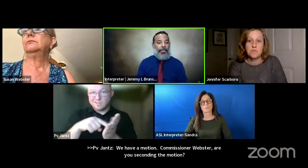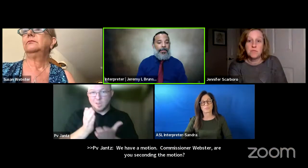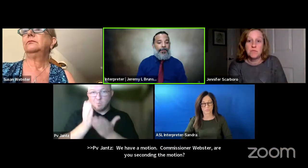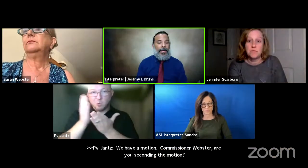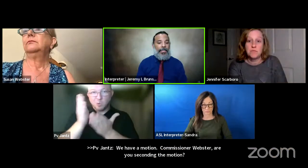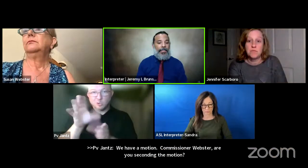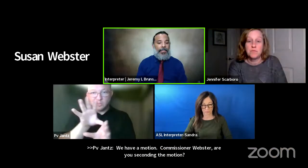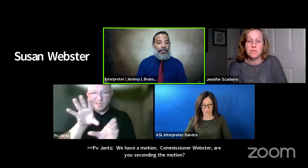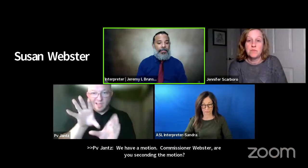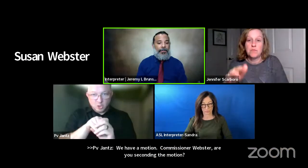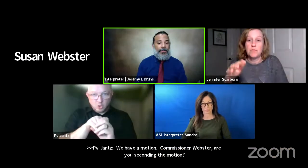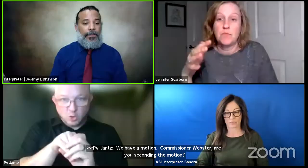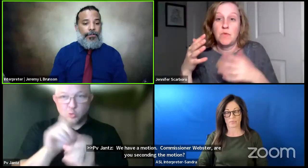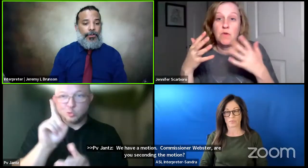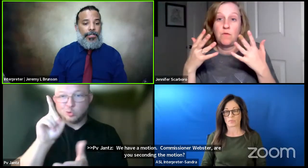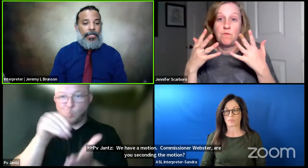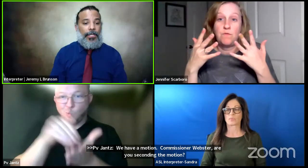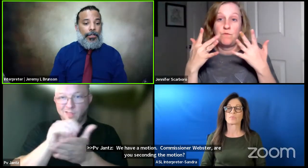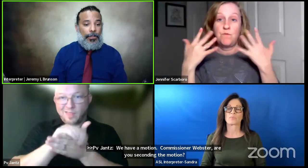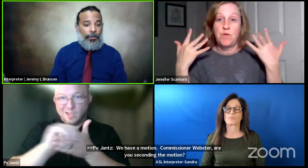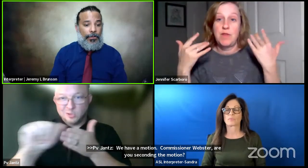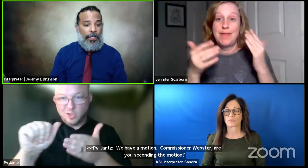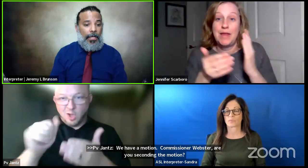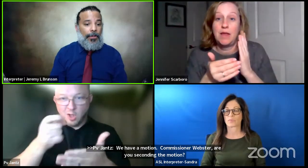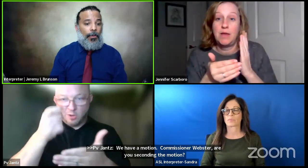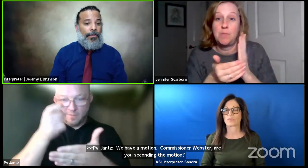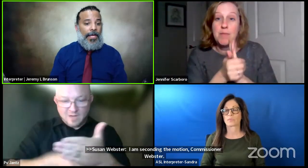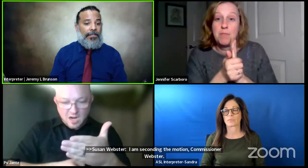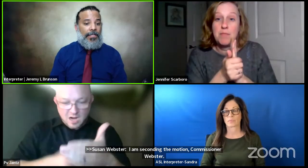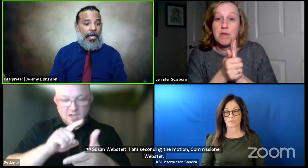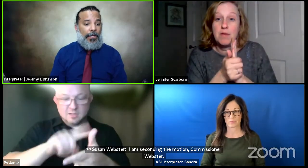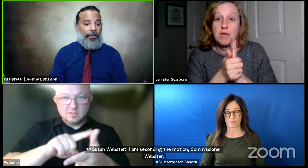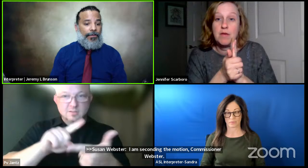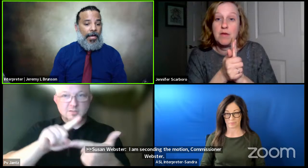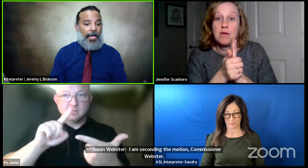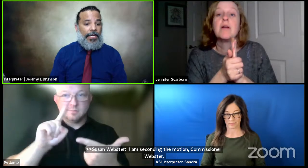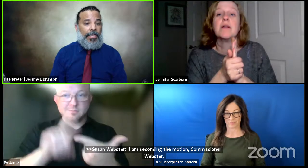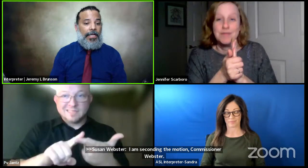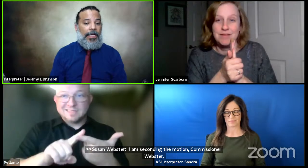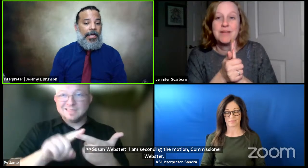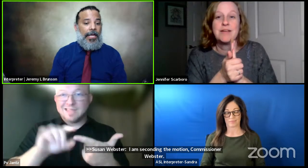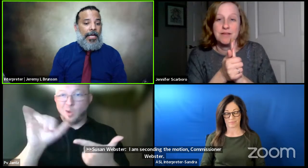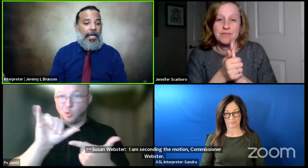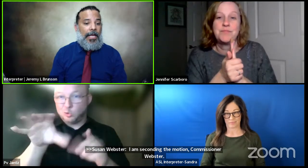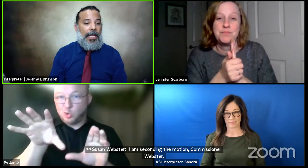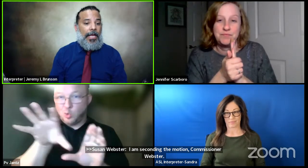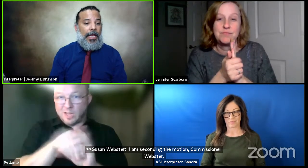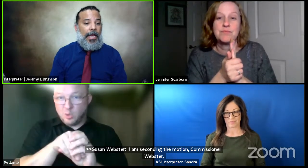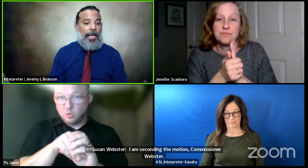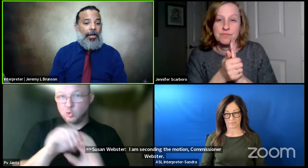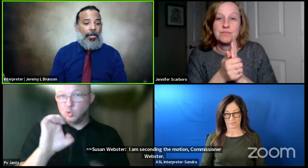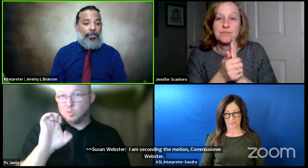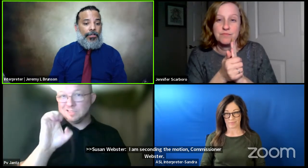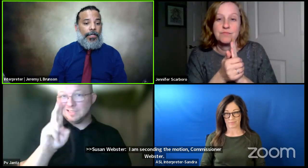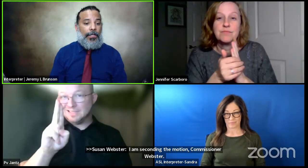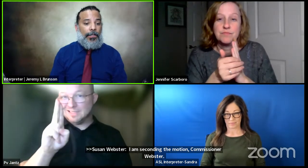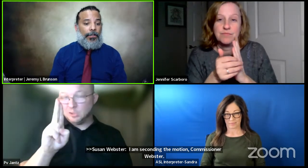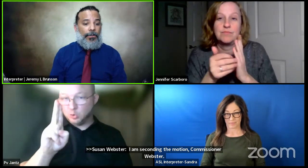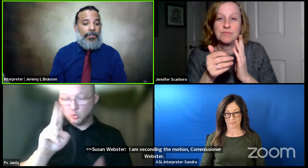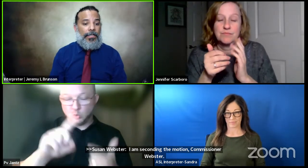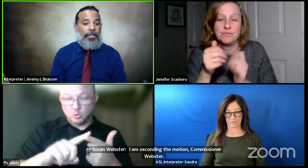Thank you for clarifying this. So this motion includes the $1,000 fine and